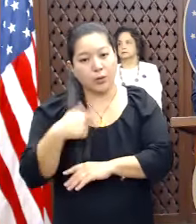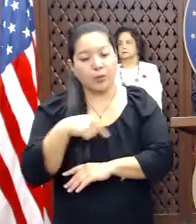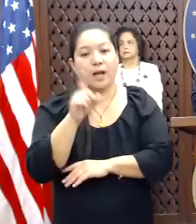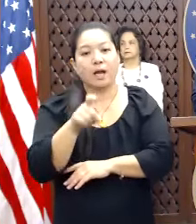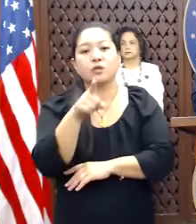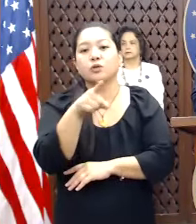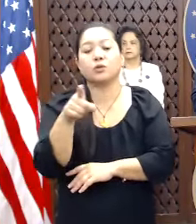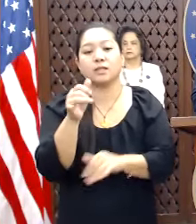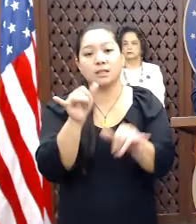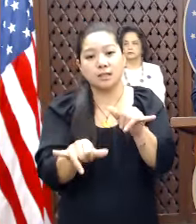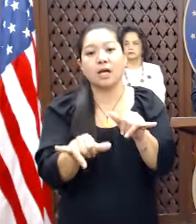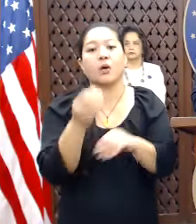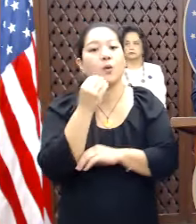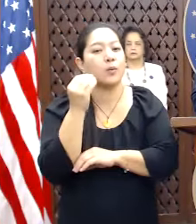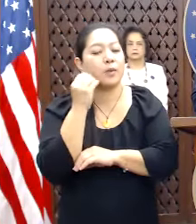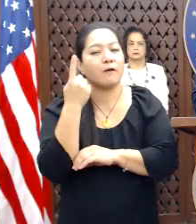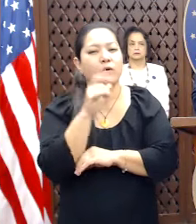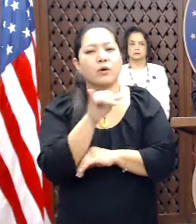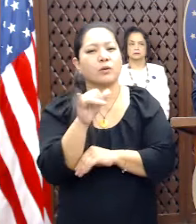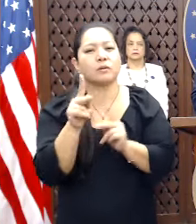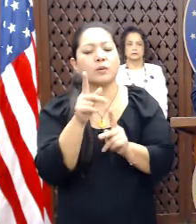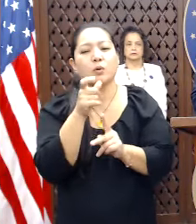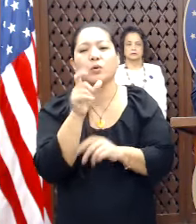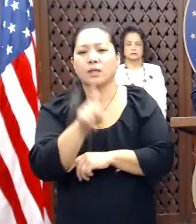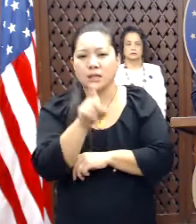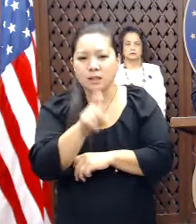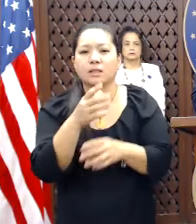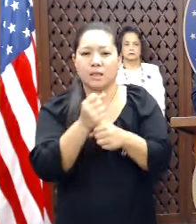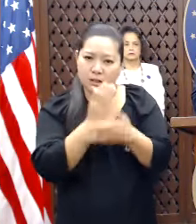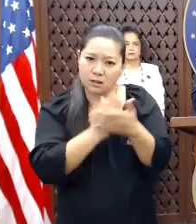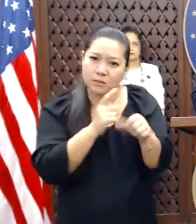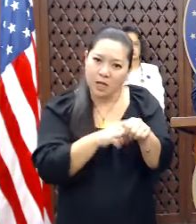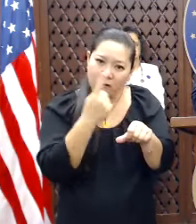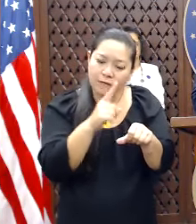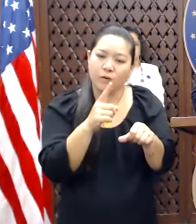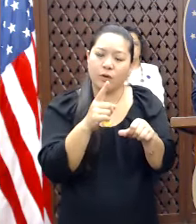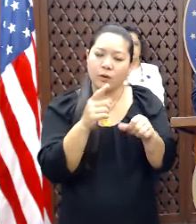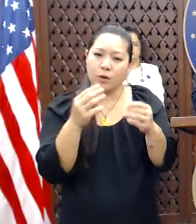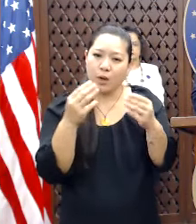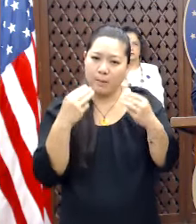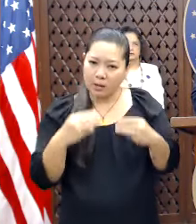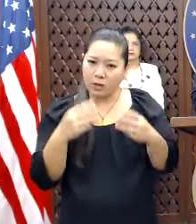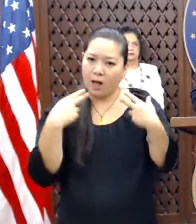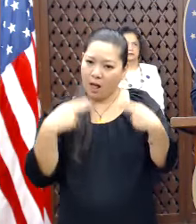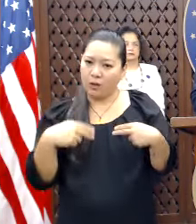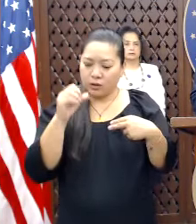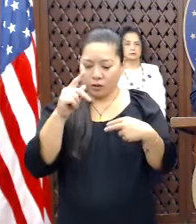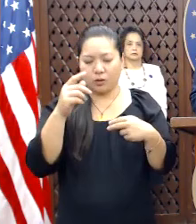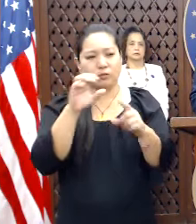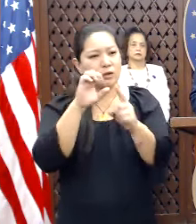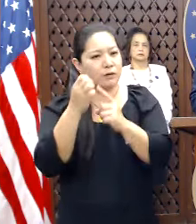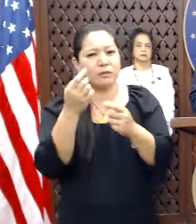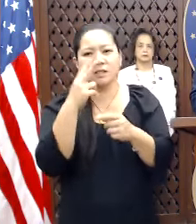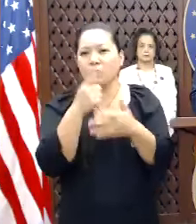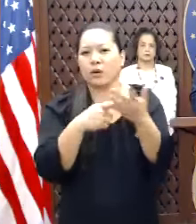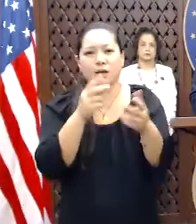stay home. For those of you that need to take some time for your mental health, you know, we'll try and see what kind of